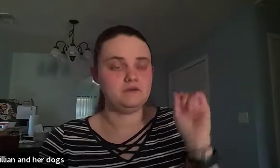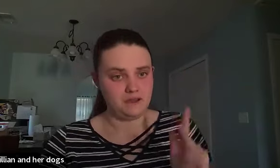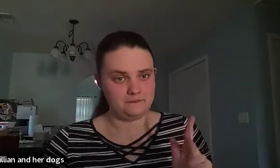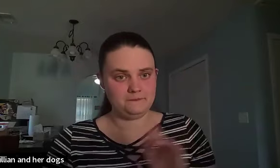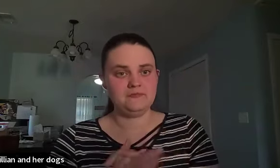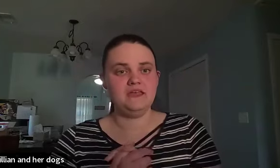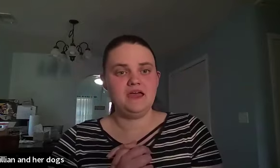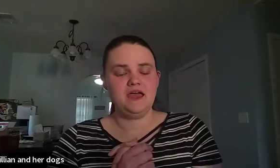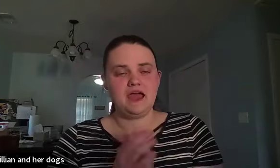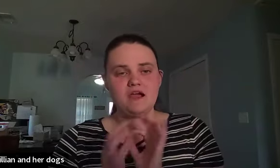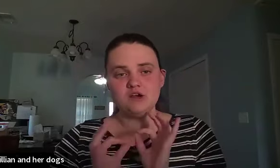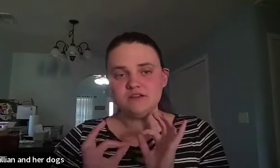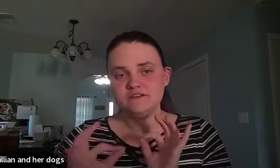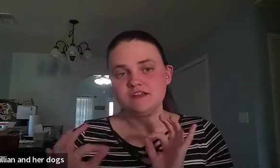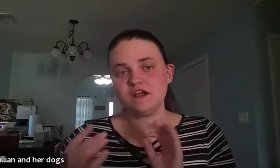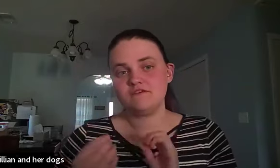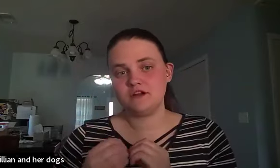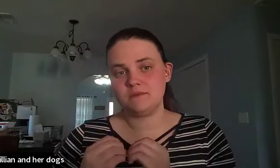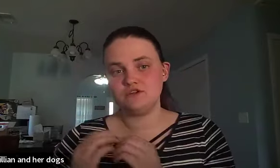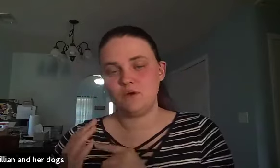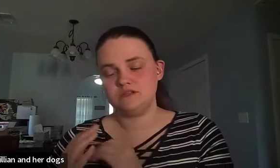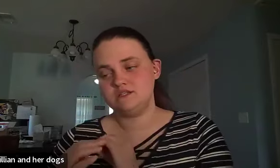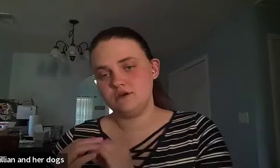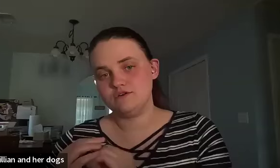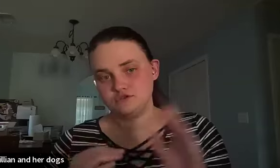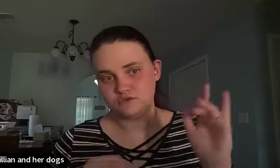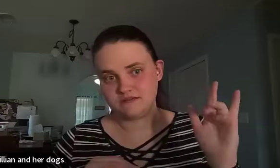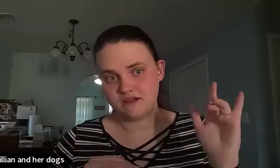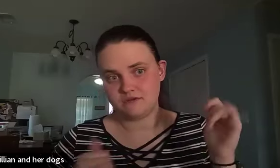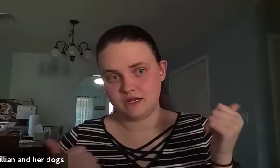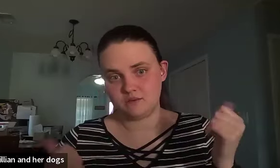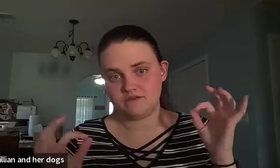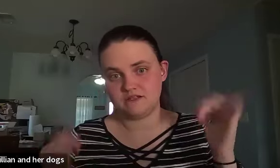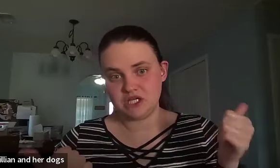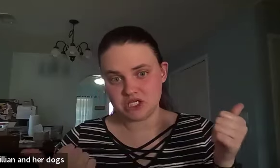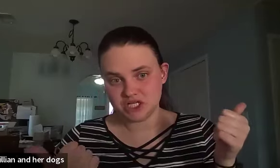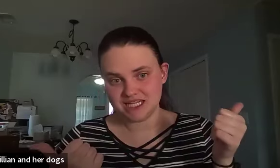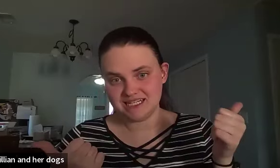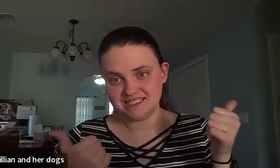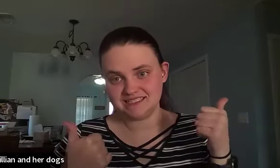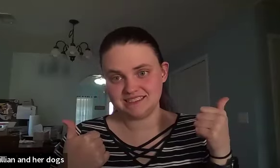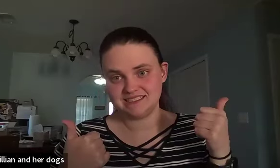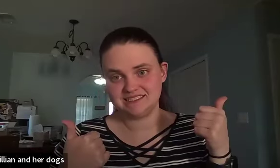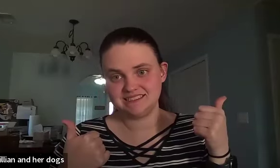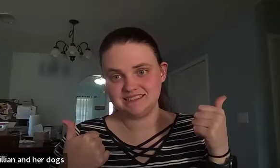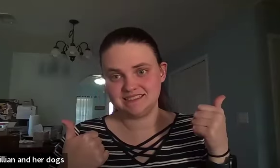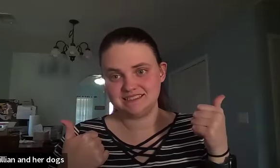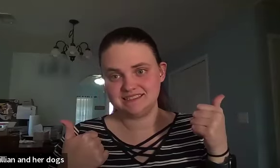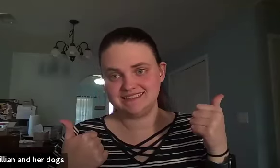Okay. How are we feeling of our numbers 0 through 25 right now? Are we feeling good?